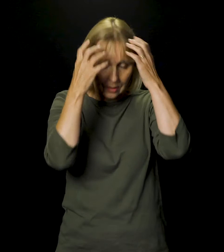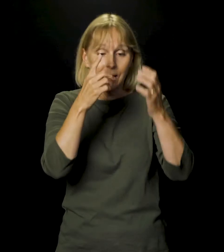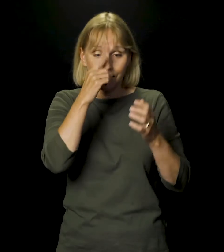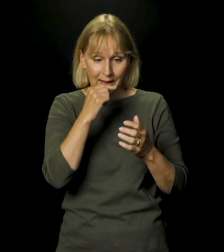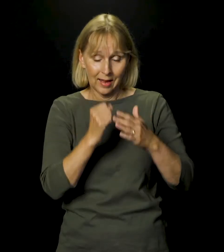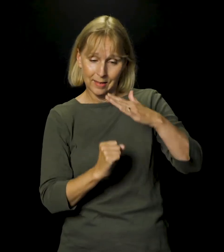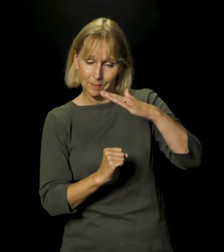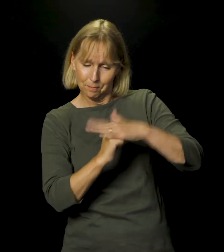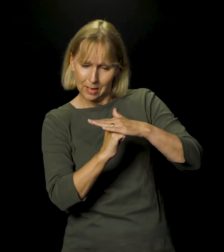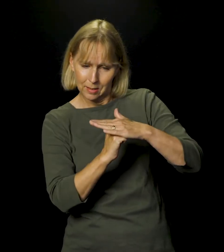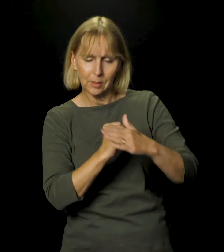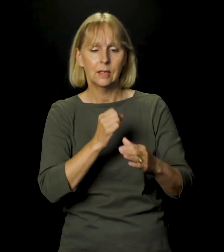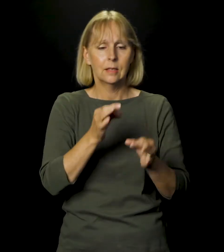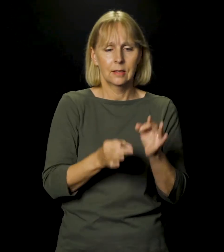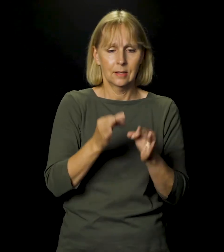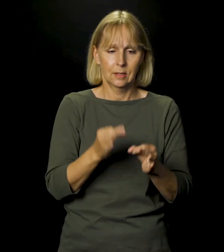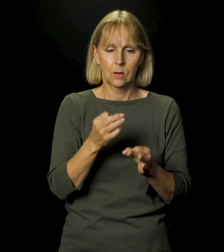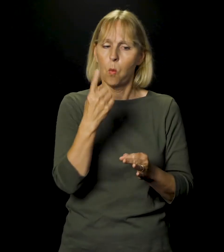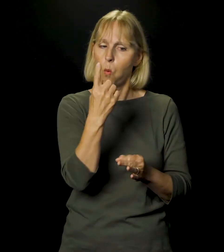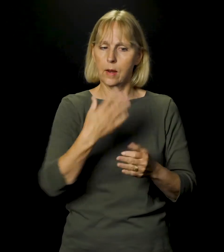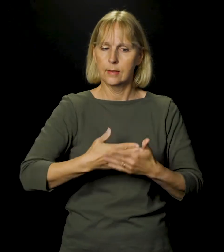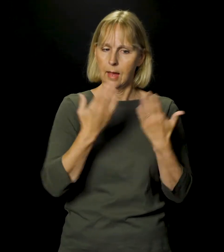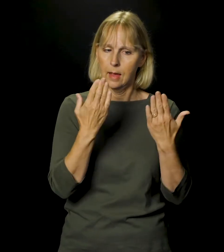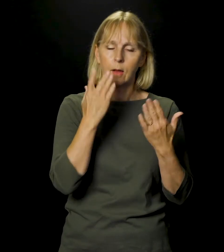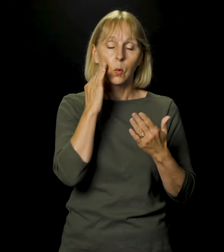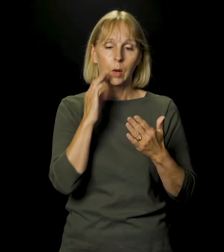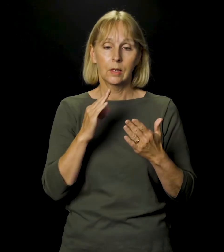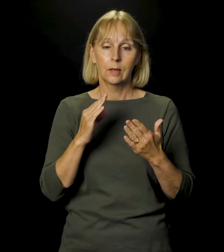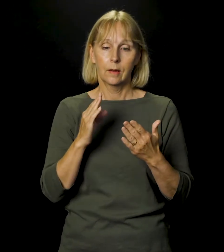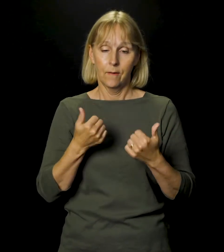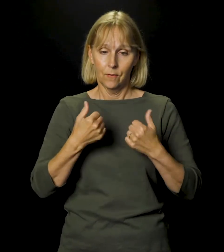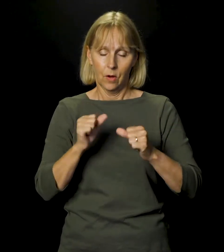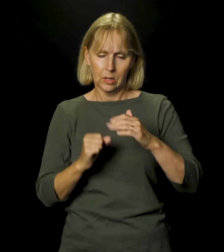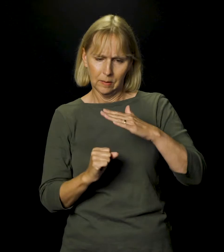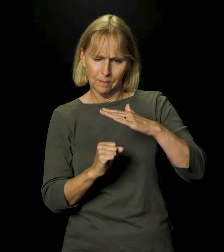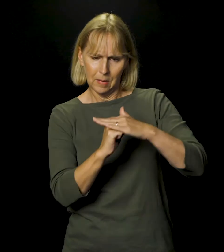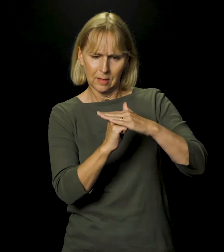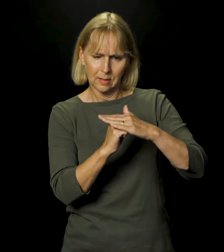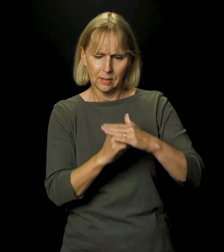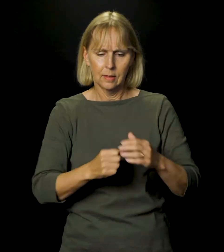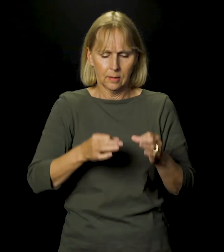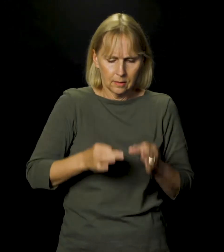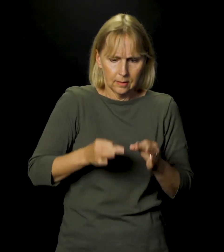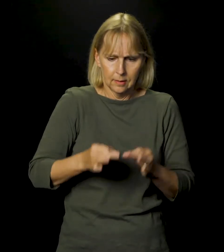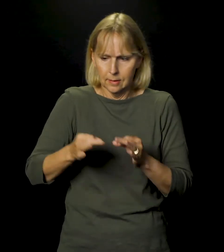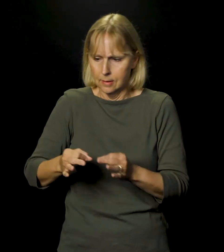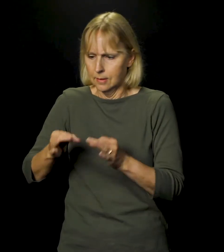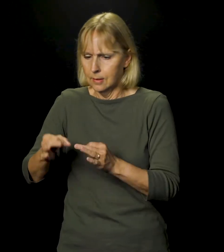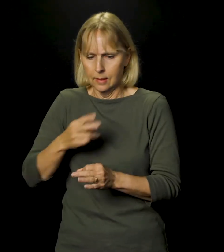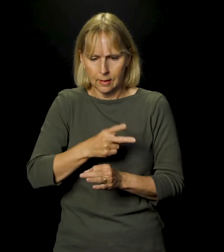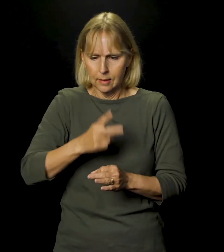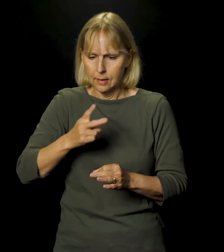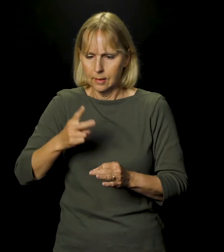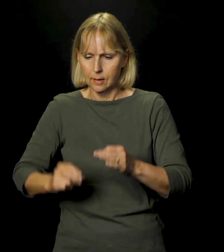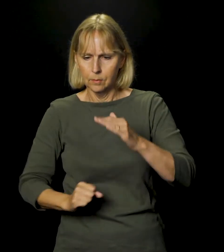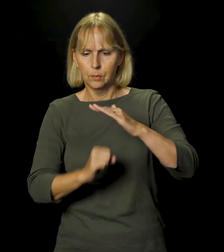decisions every day. And once we get past that figure, we struggle to make wise and sound decisions if